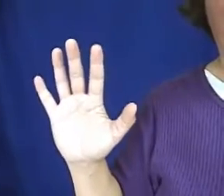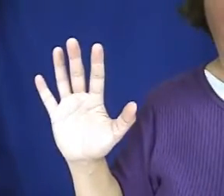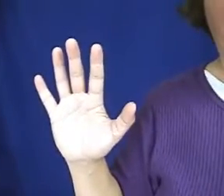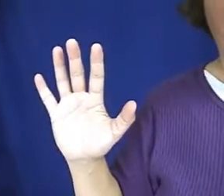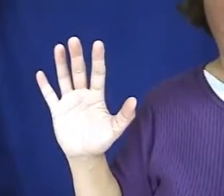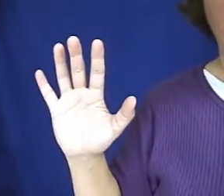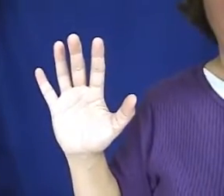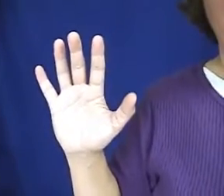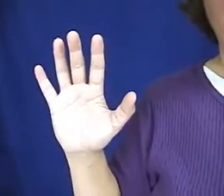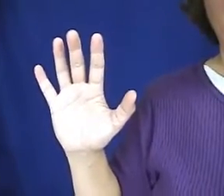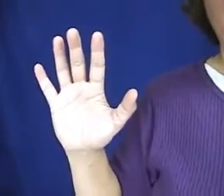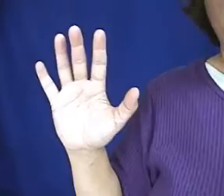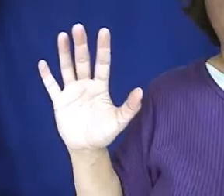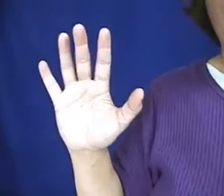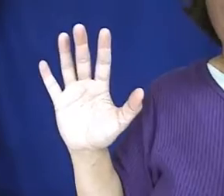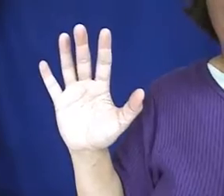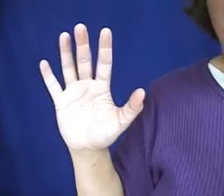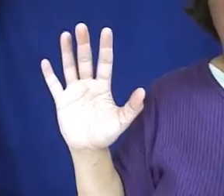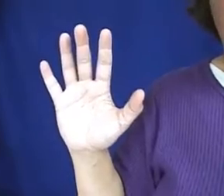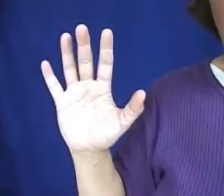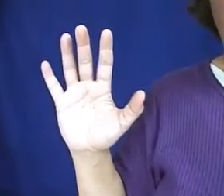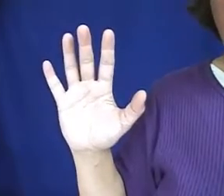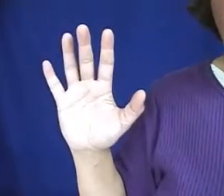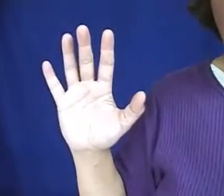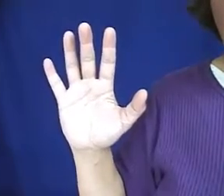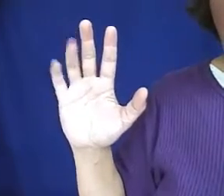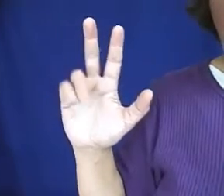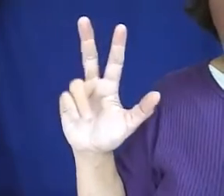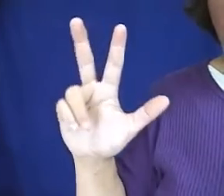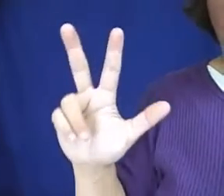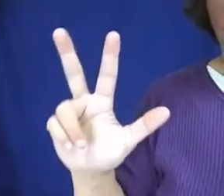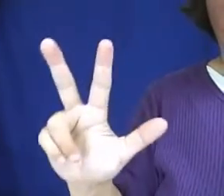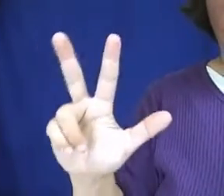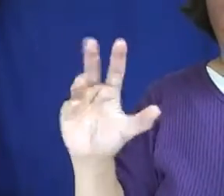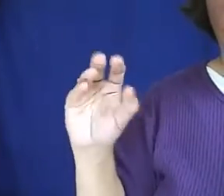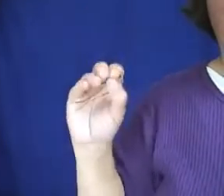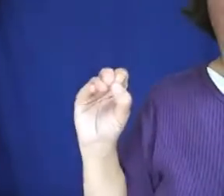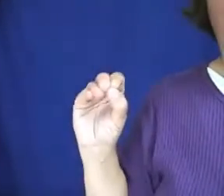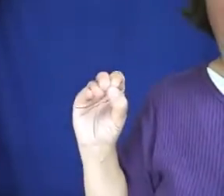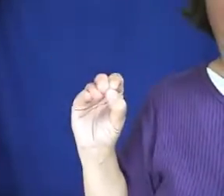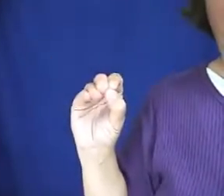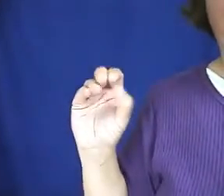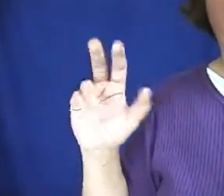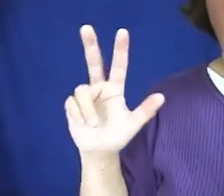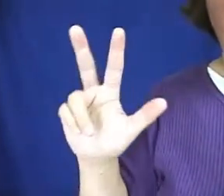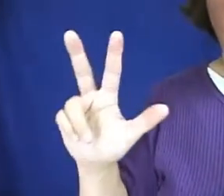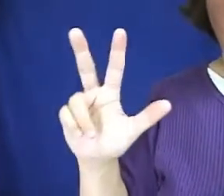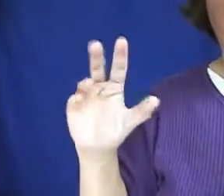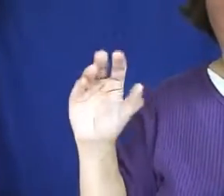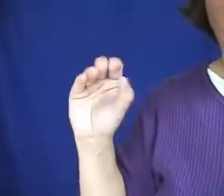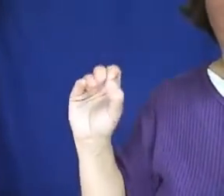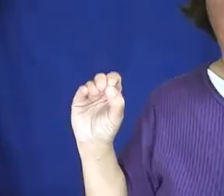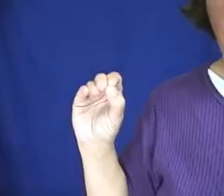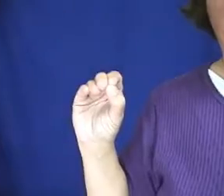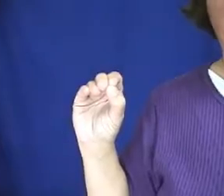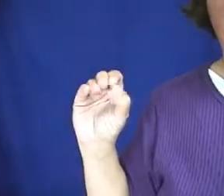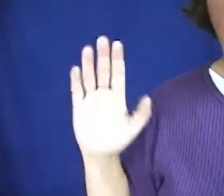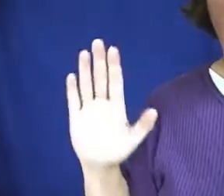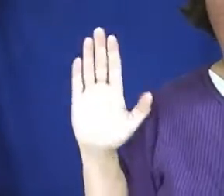2. Numbers that end in 0 have their own pattern. 30, front to back, that moves